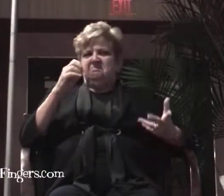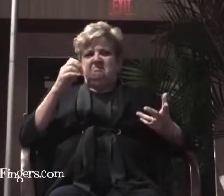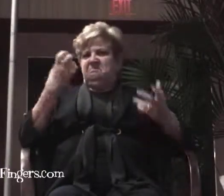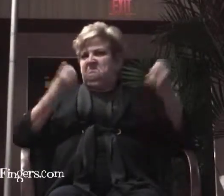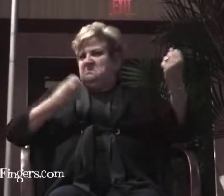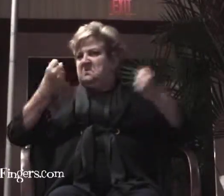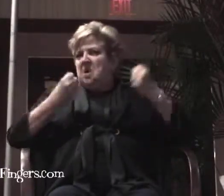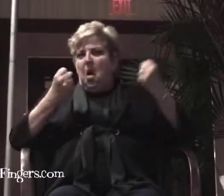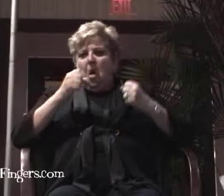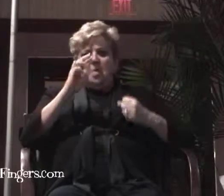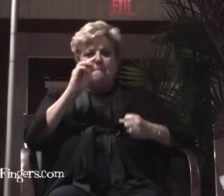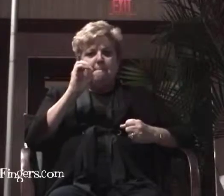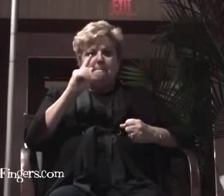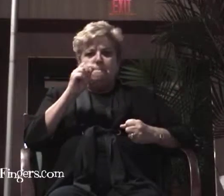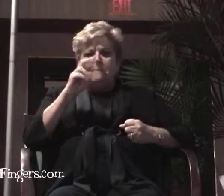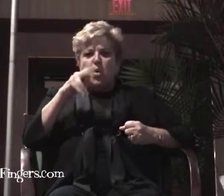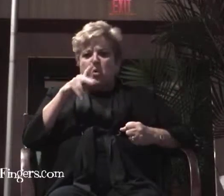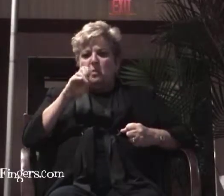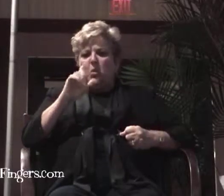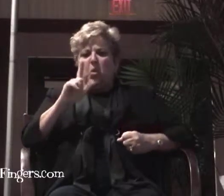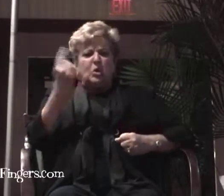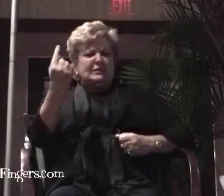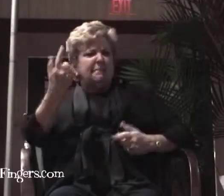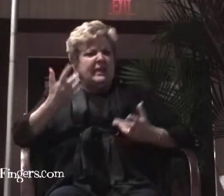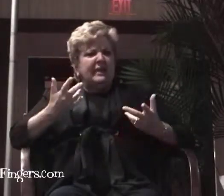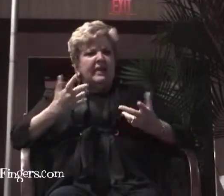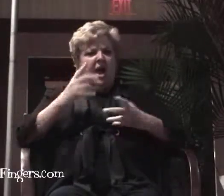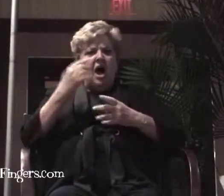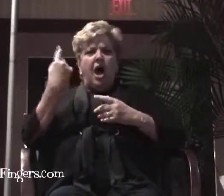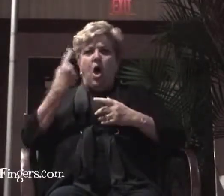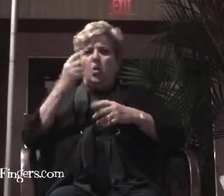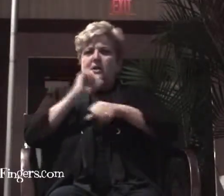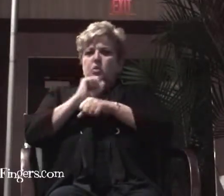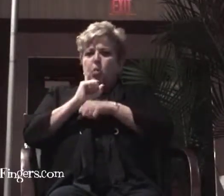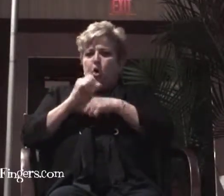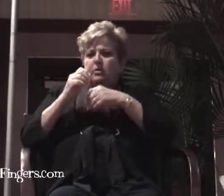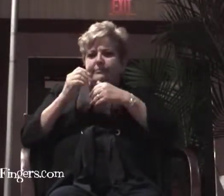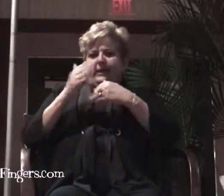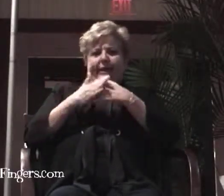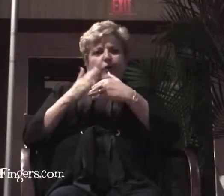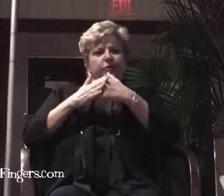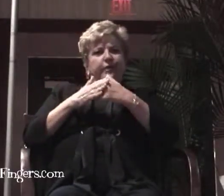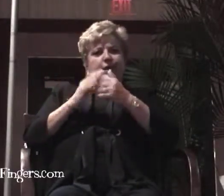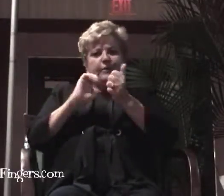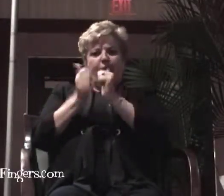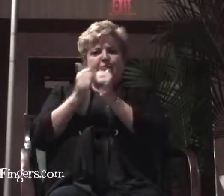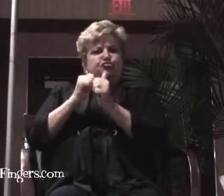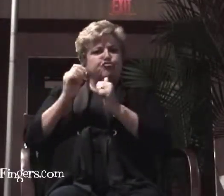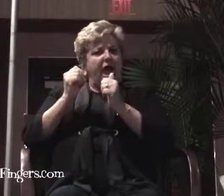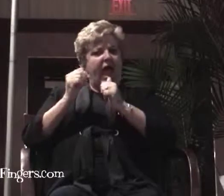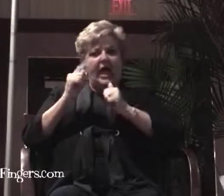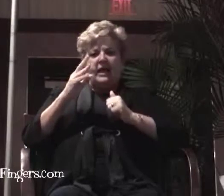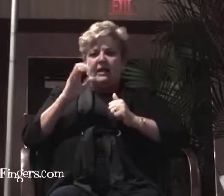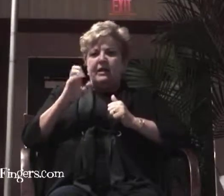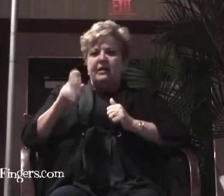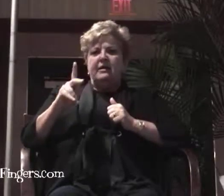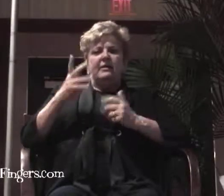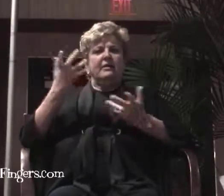cars. We lived right outside the second turn of the dirt track speedway. That's where our little house sat when